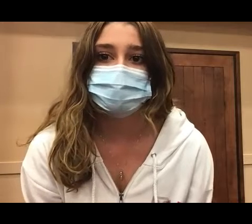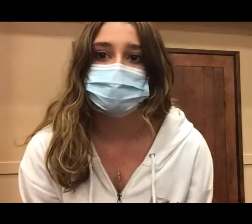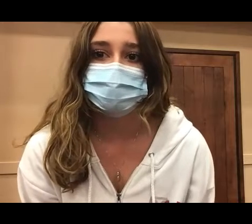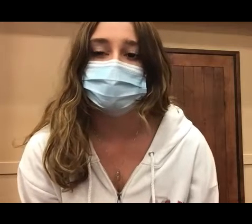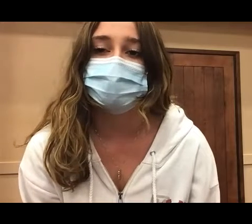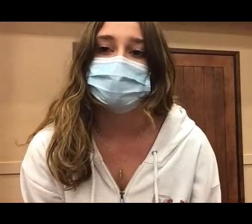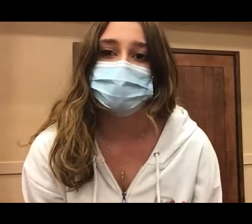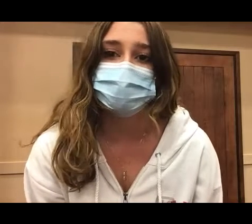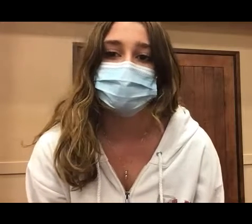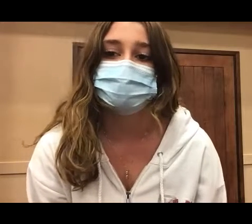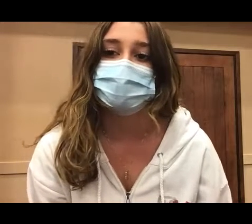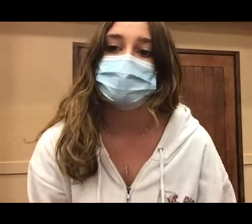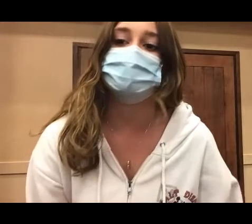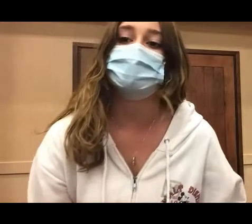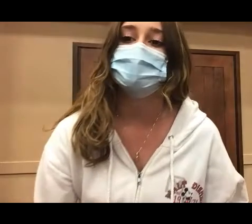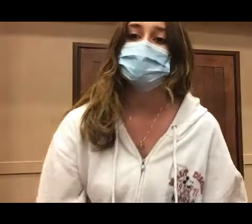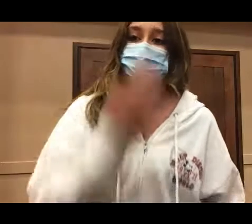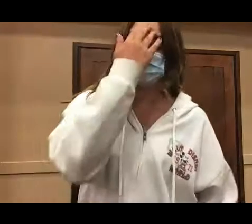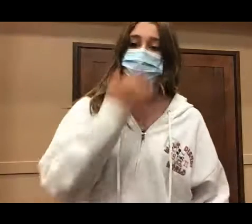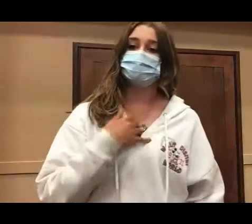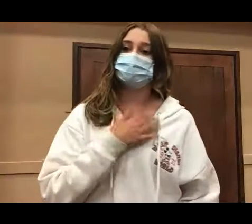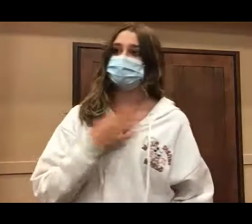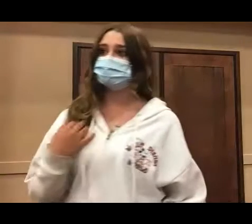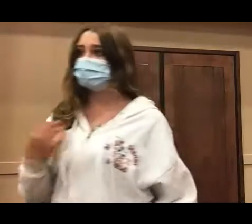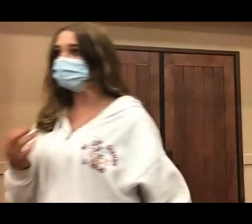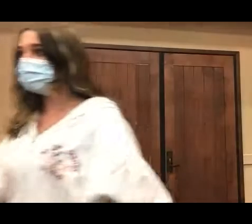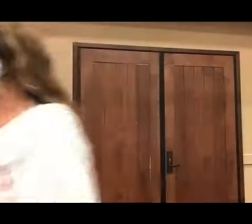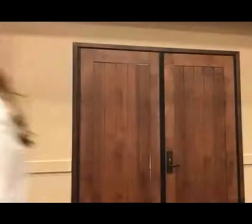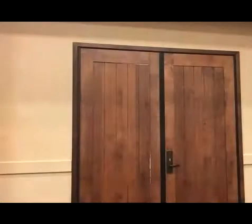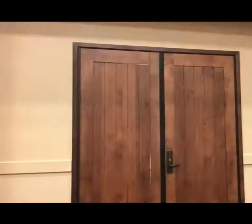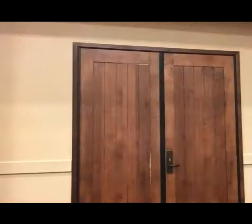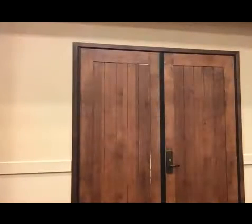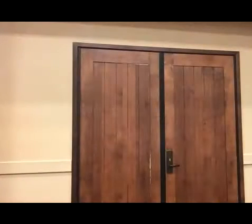the intentions of our Holy Father this month. Amen. Father, Son, Holy Spirit.